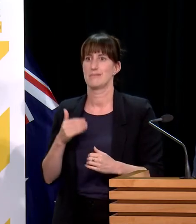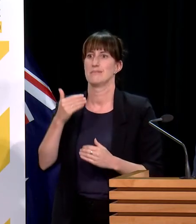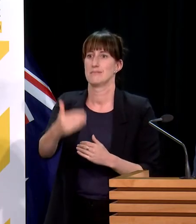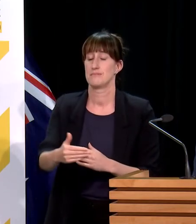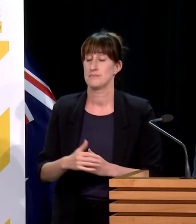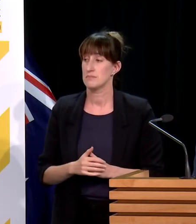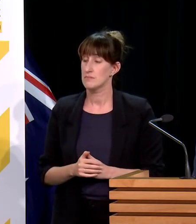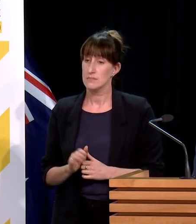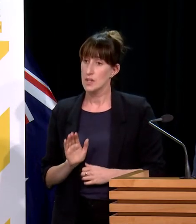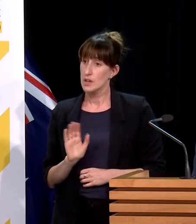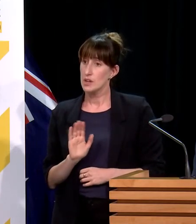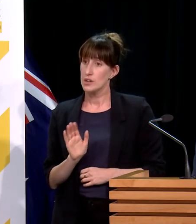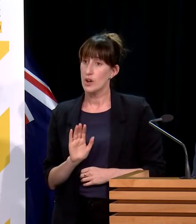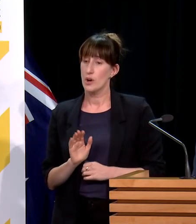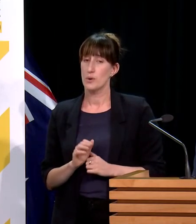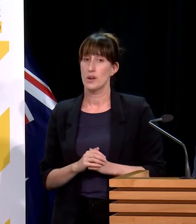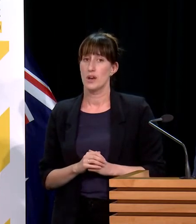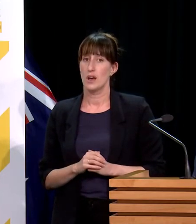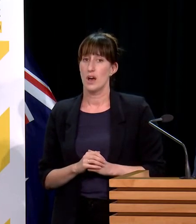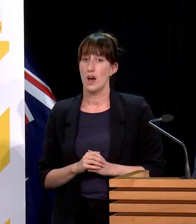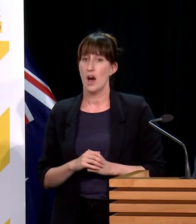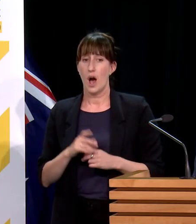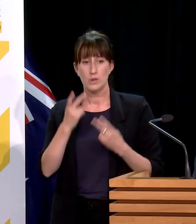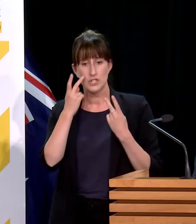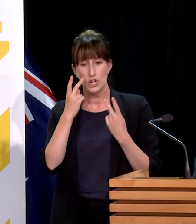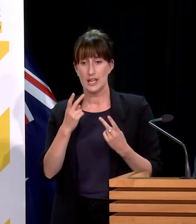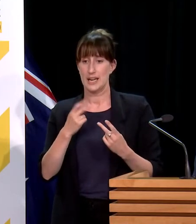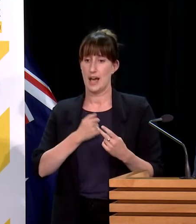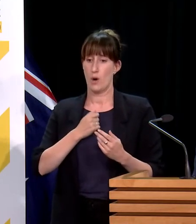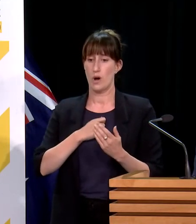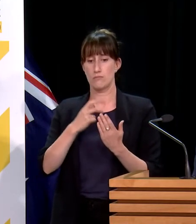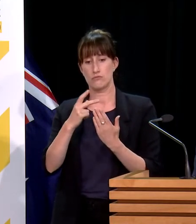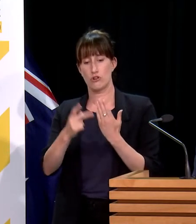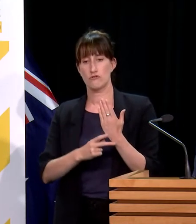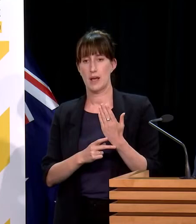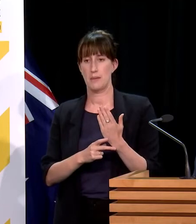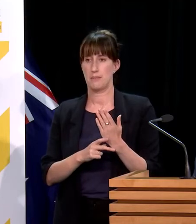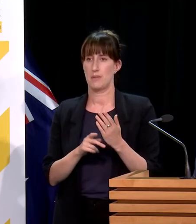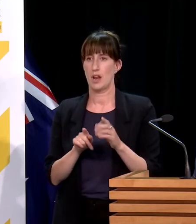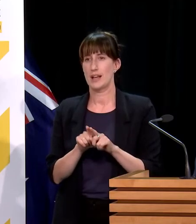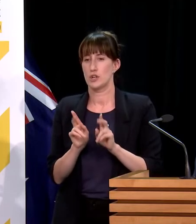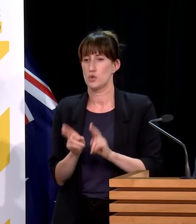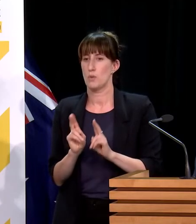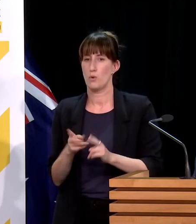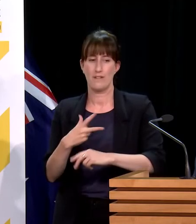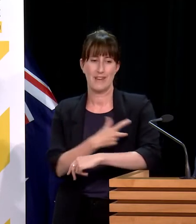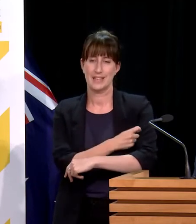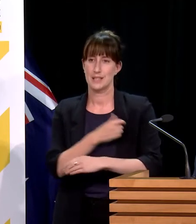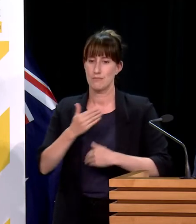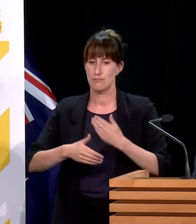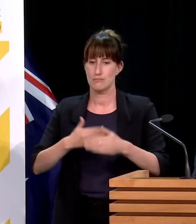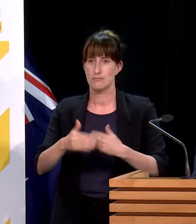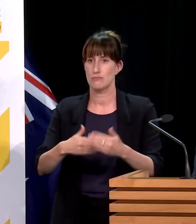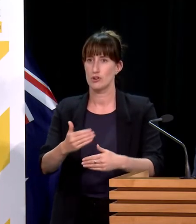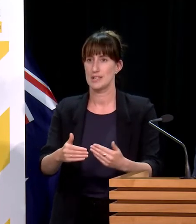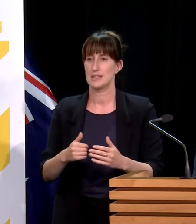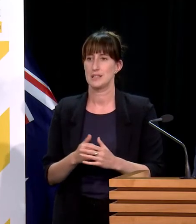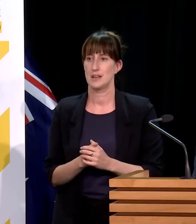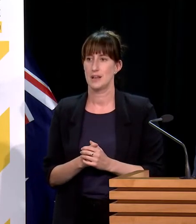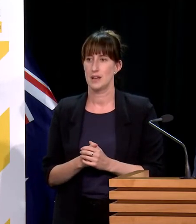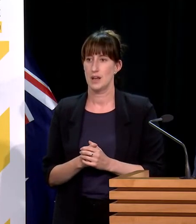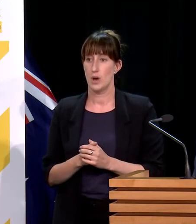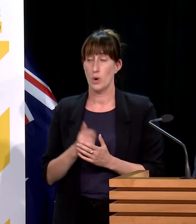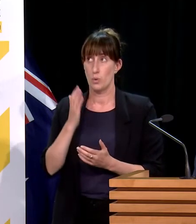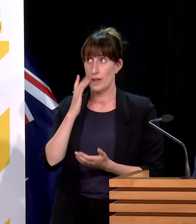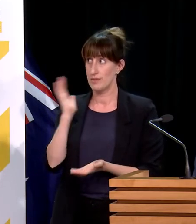made those comments, I was looking at it in terms of a normal vaccination program. When vaccines started to be delivered for a regular vaccination program, we